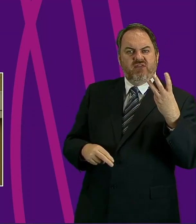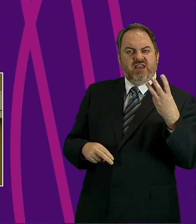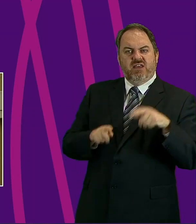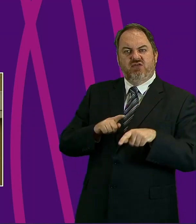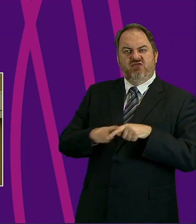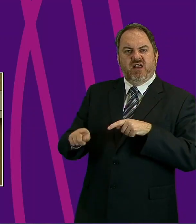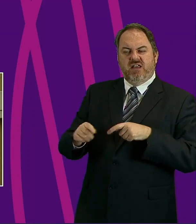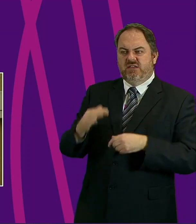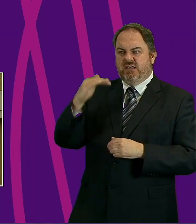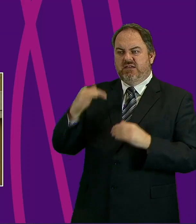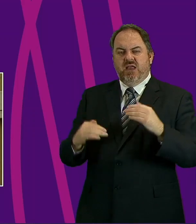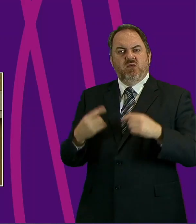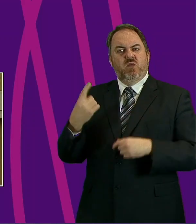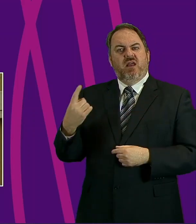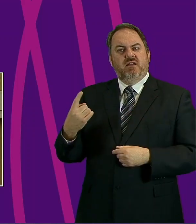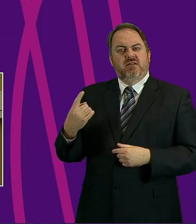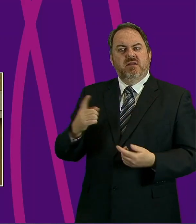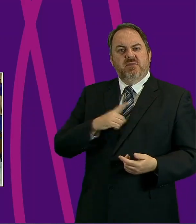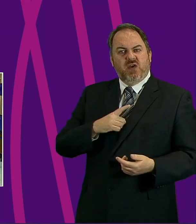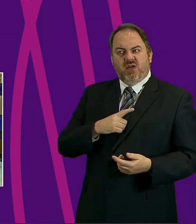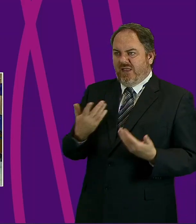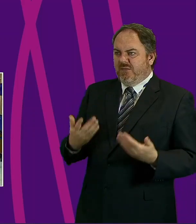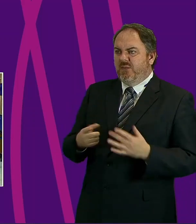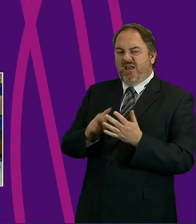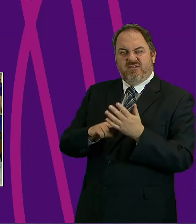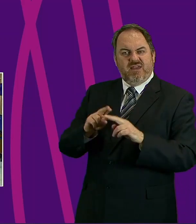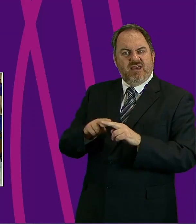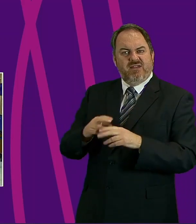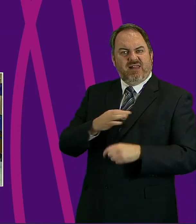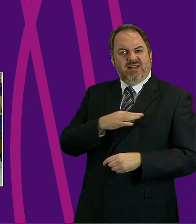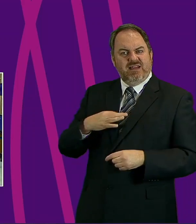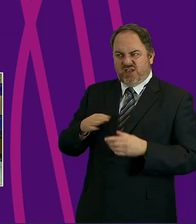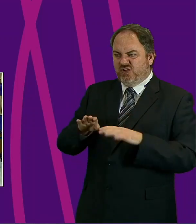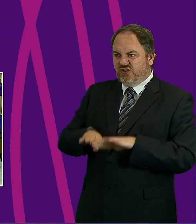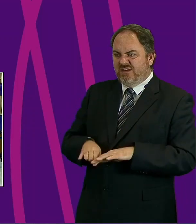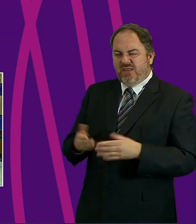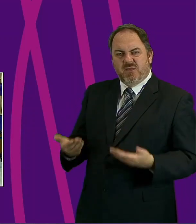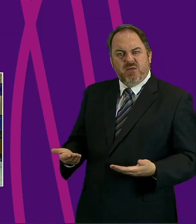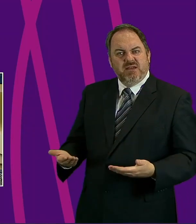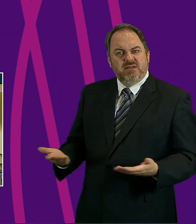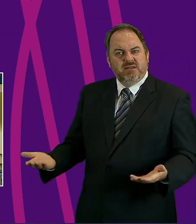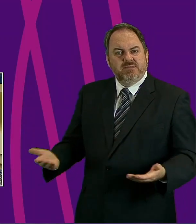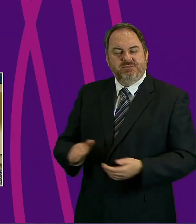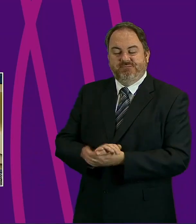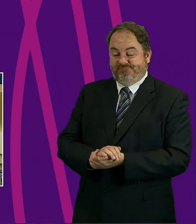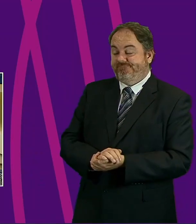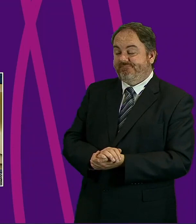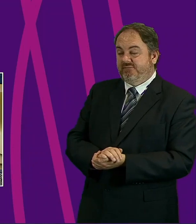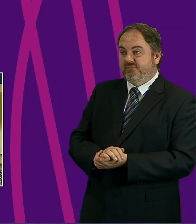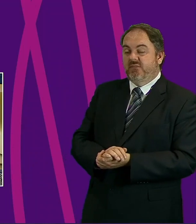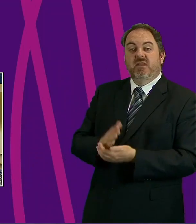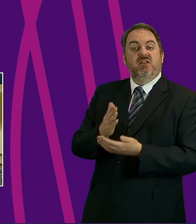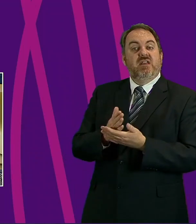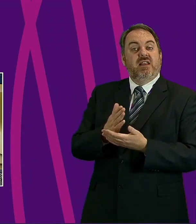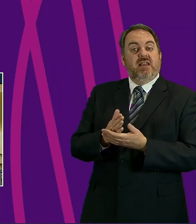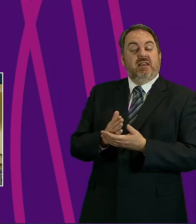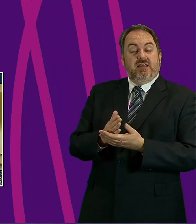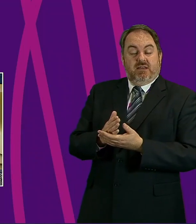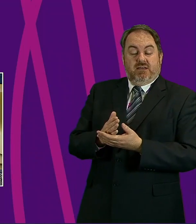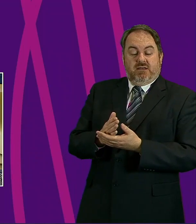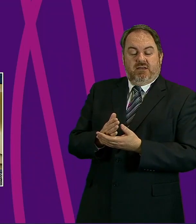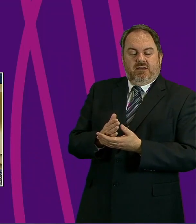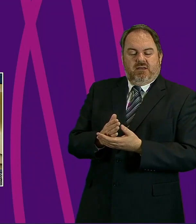long Scotland's clinics stay shuttered? First Minister. Well, on the general issue about restarting that,